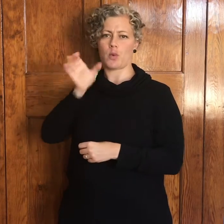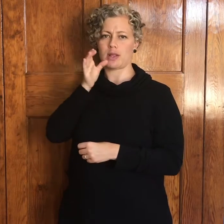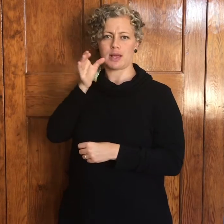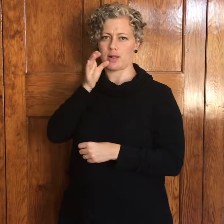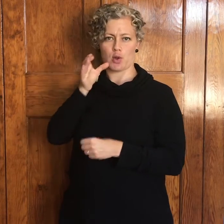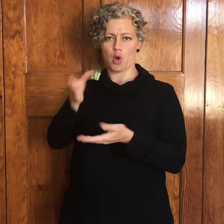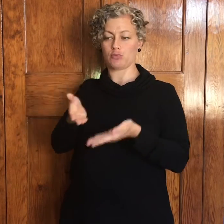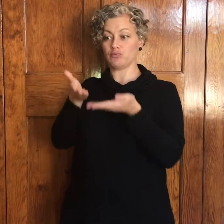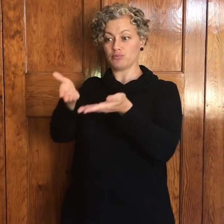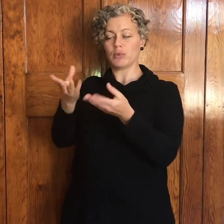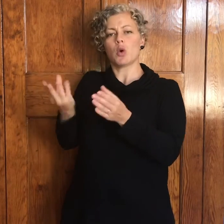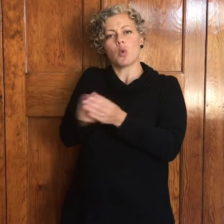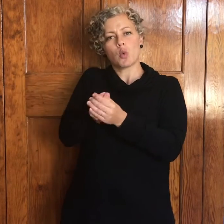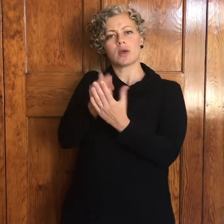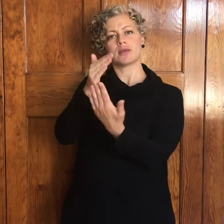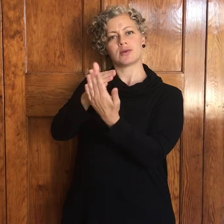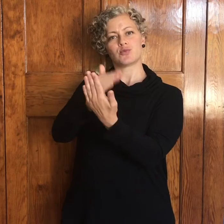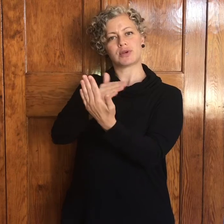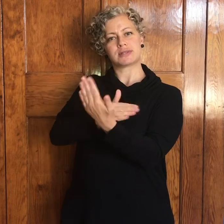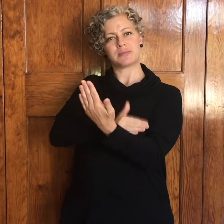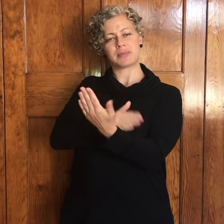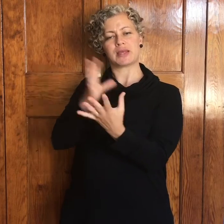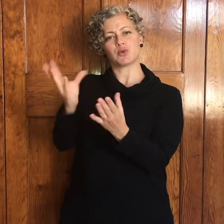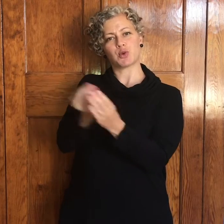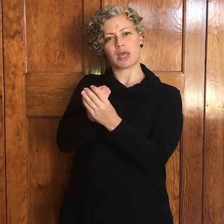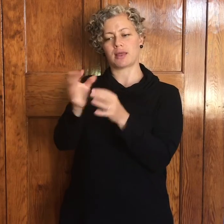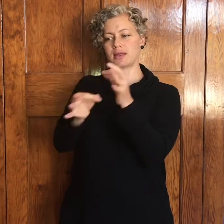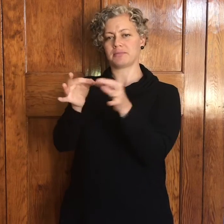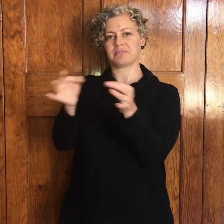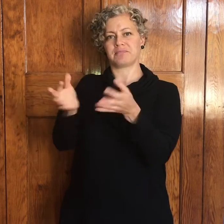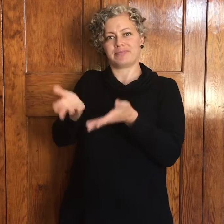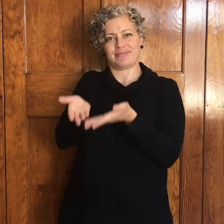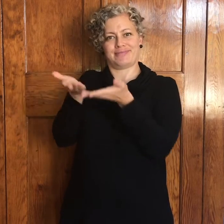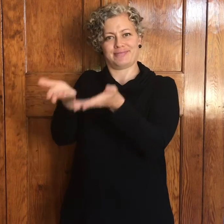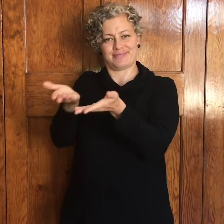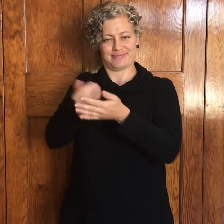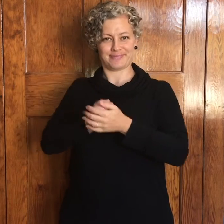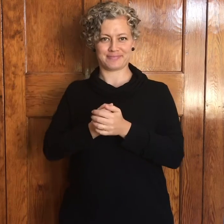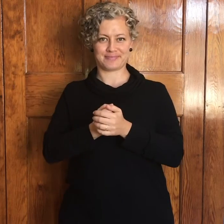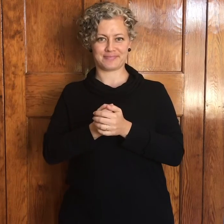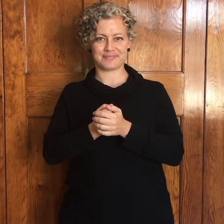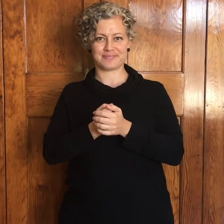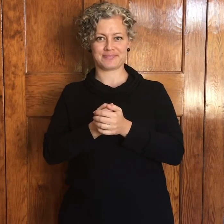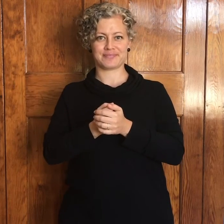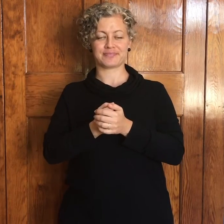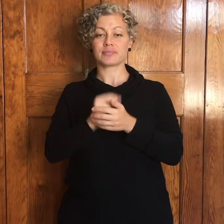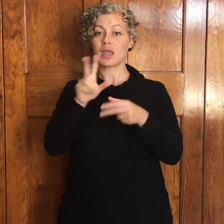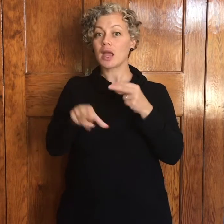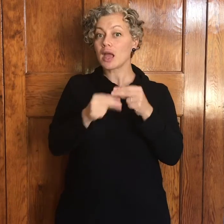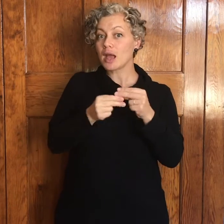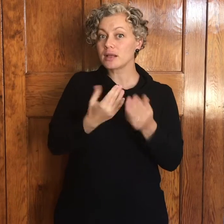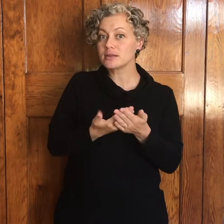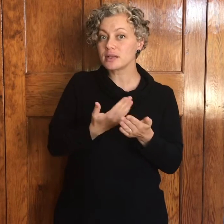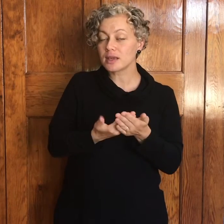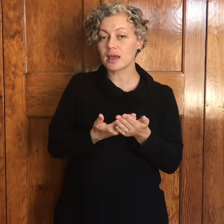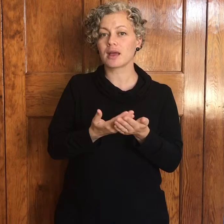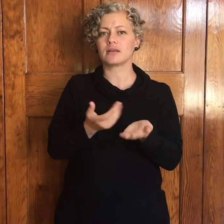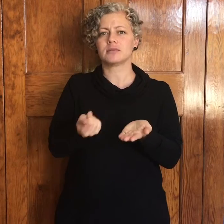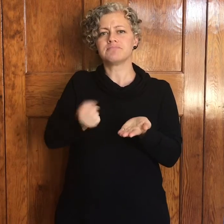nifty DIY gift. Optional, add a few tablespoons of mixed